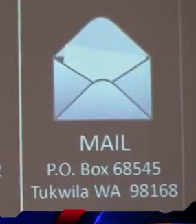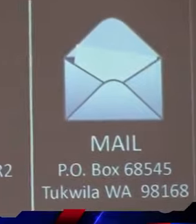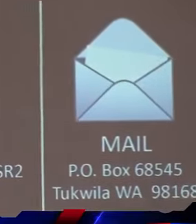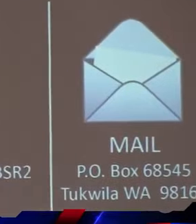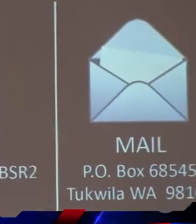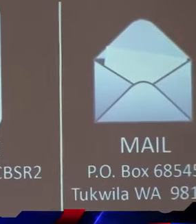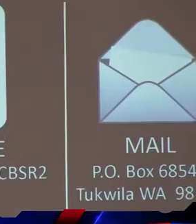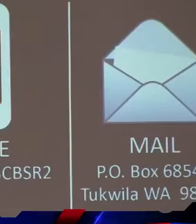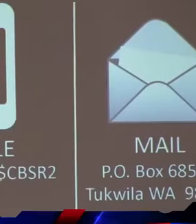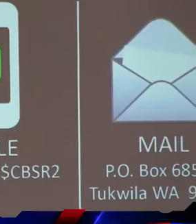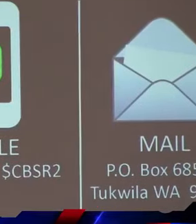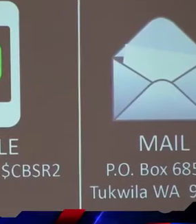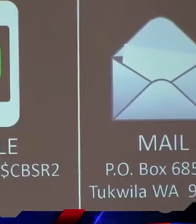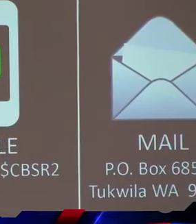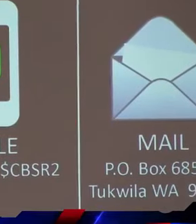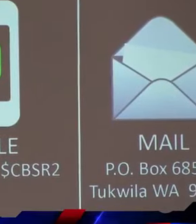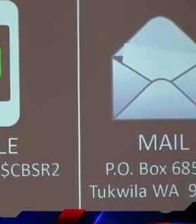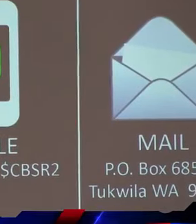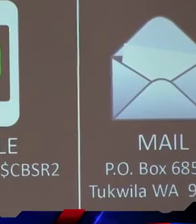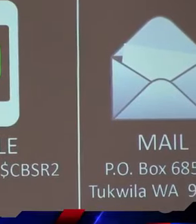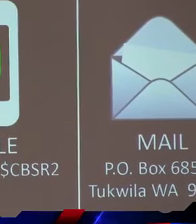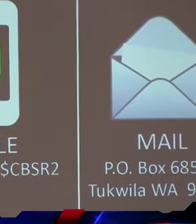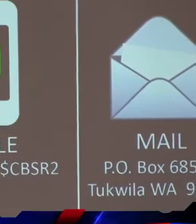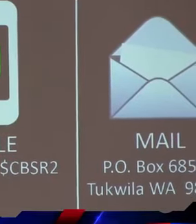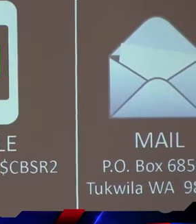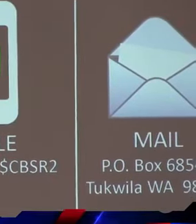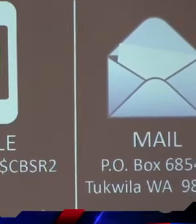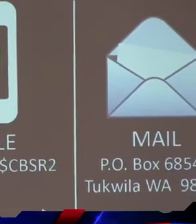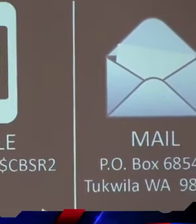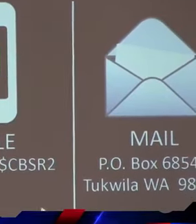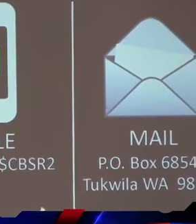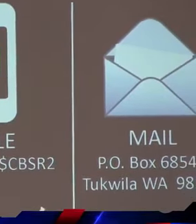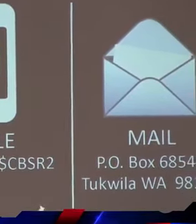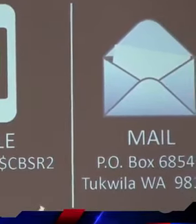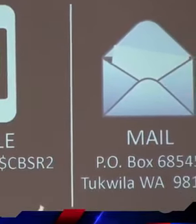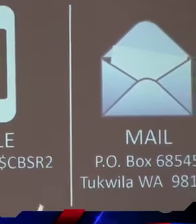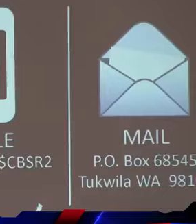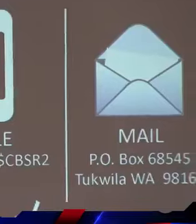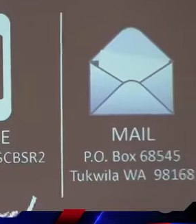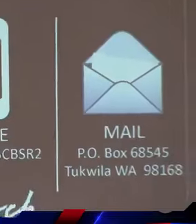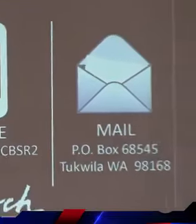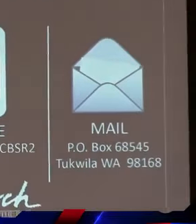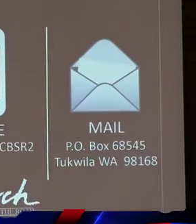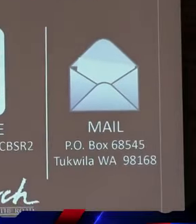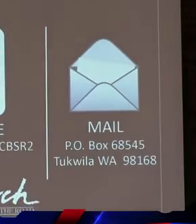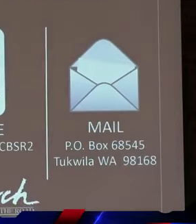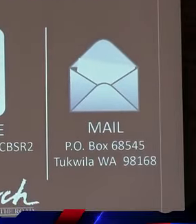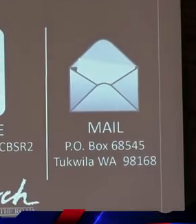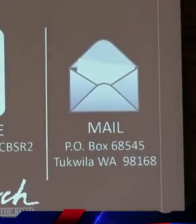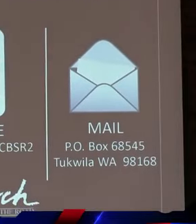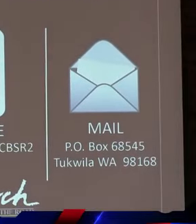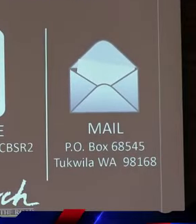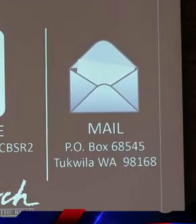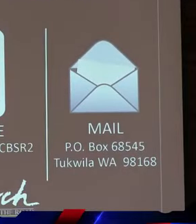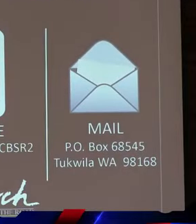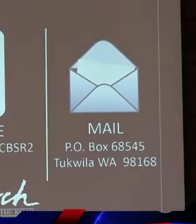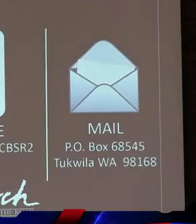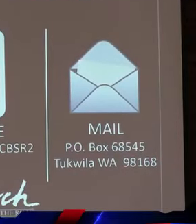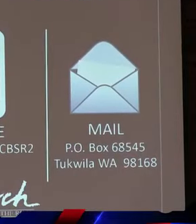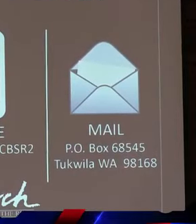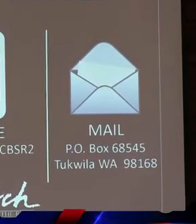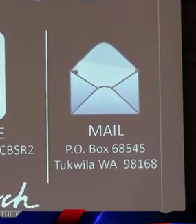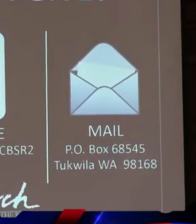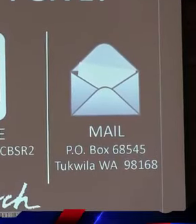www.cbsr.org, or mobile through Cash App, that's CBSR2, or by mail to our P.O. Box 68545,